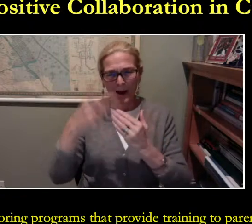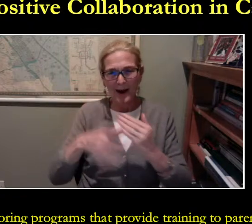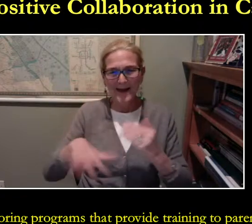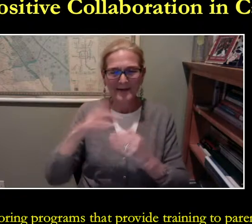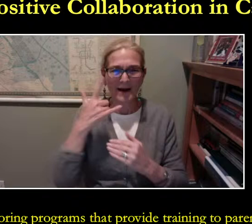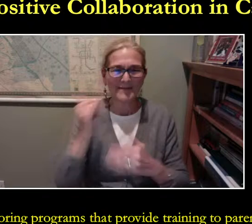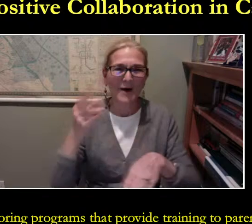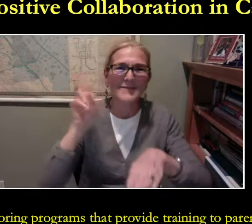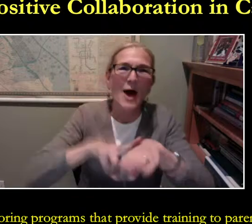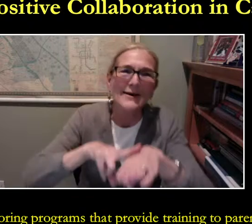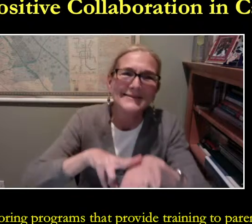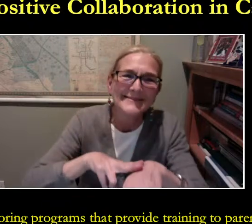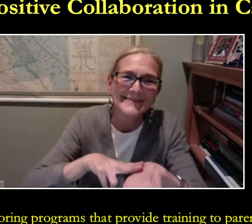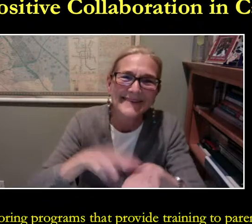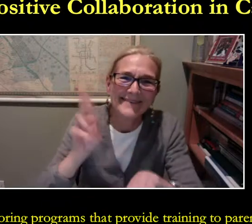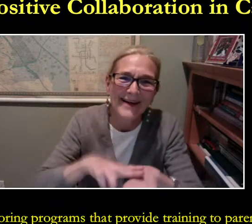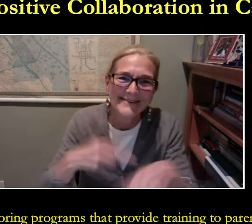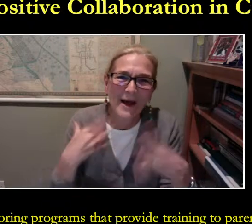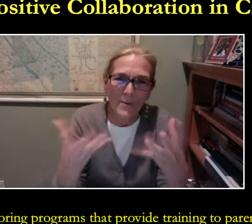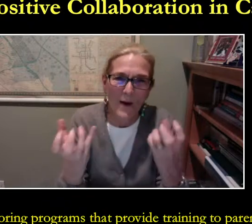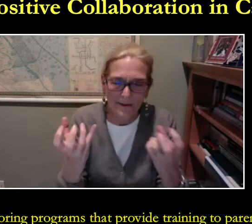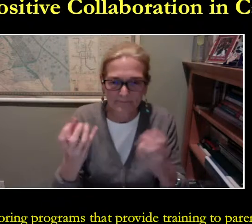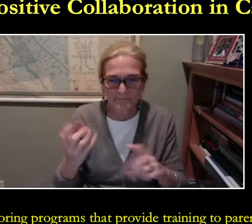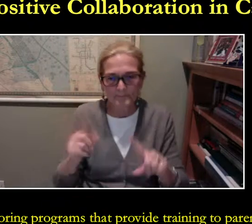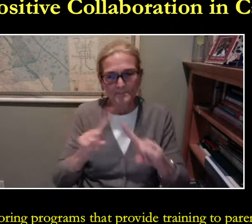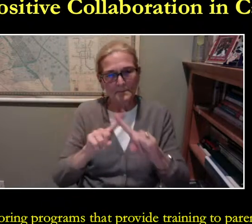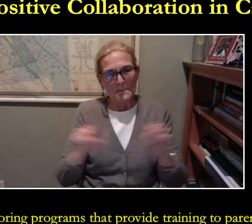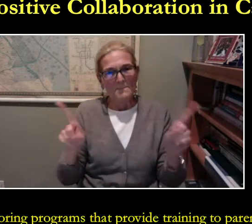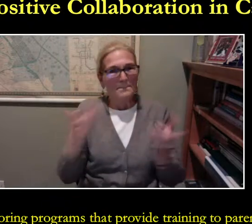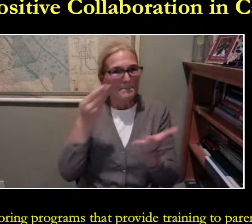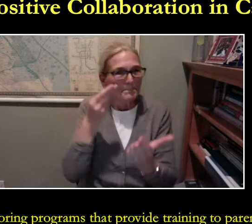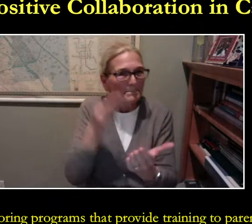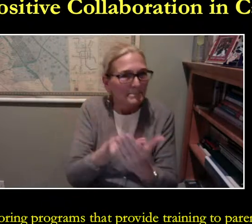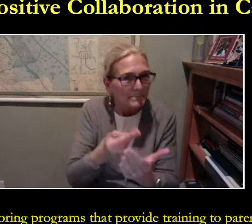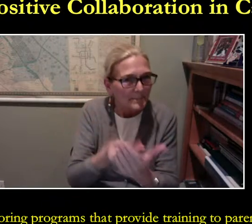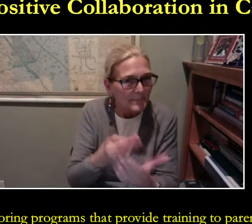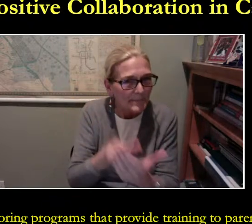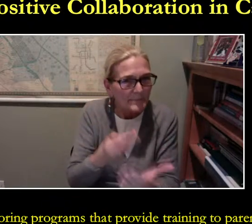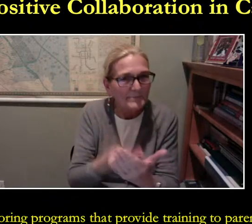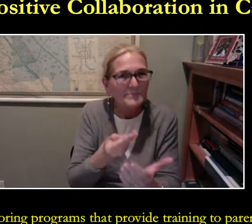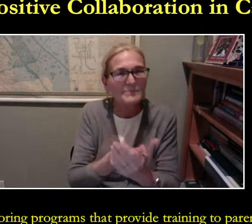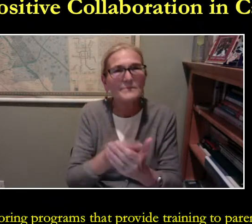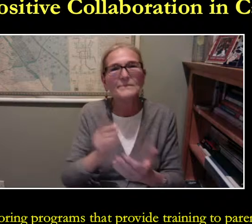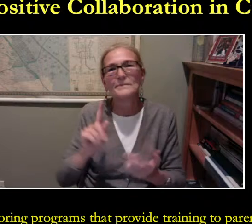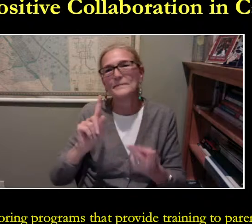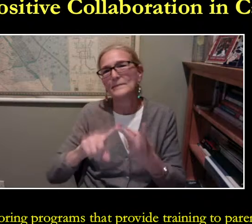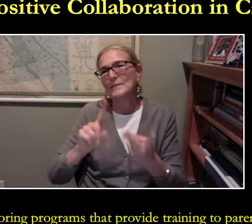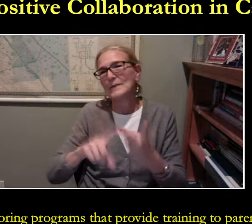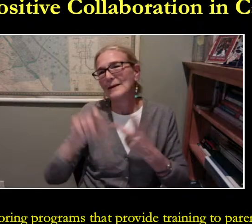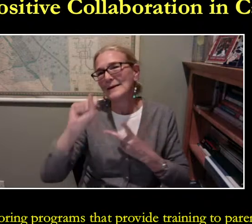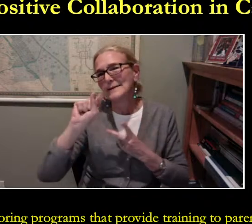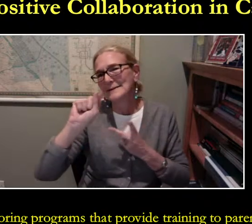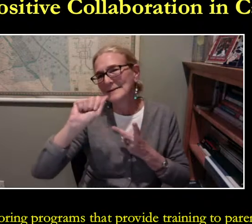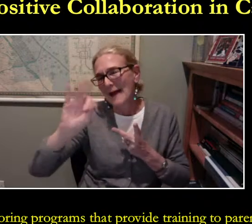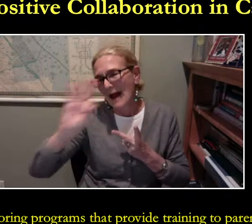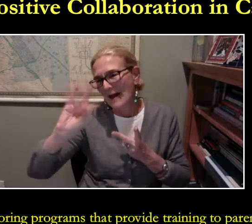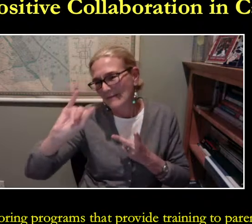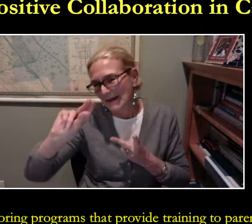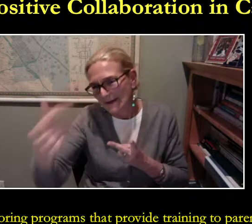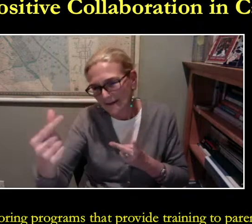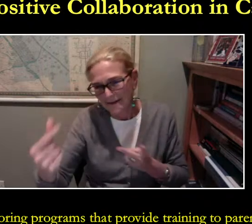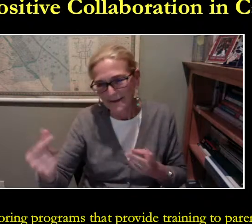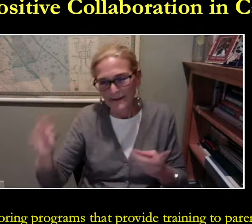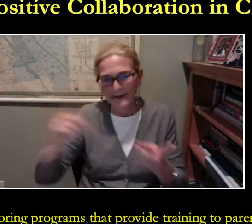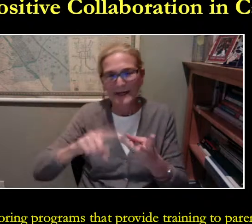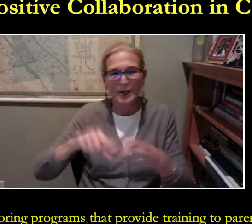Do I want to increase the number of these programs all over California? Of course I do. Of course that's what I want. But funding is